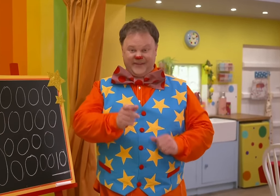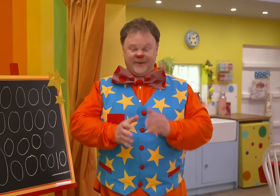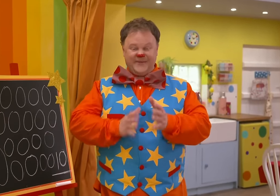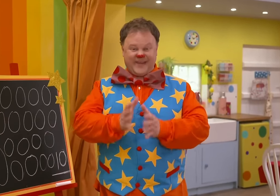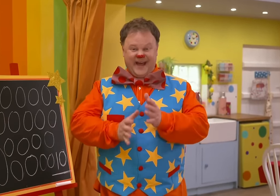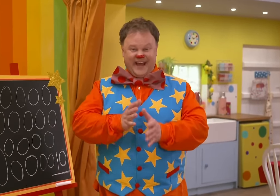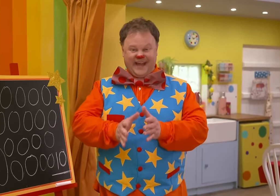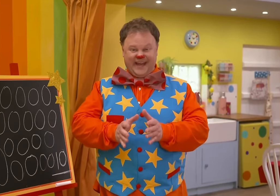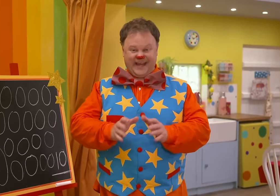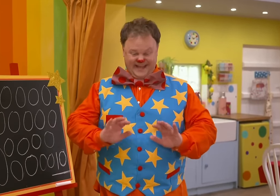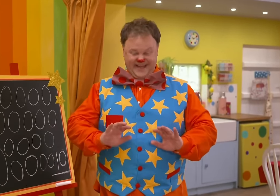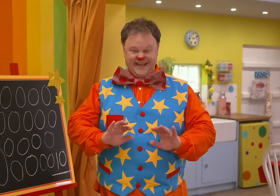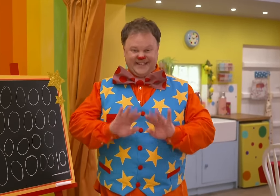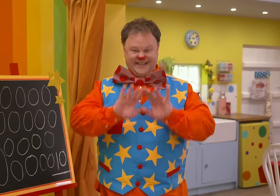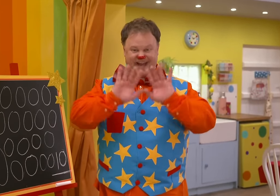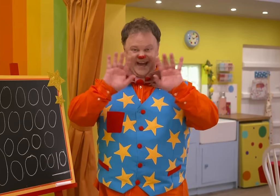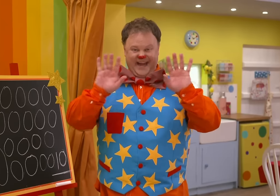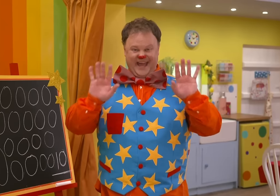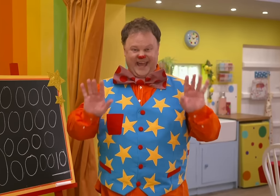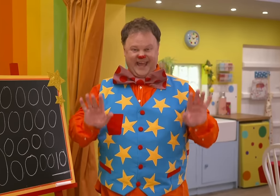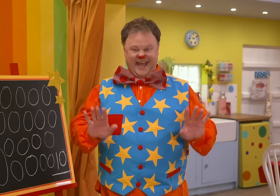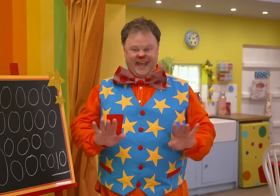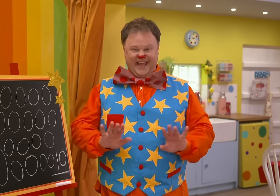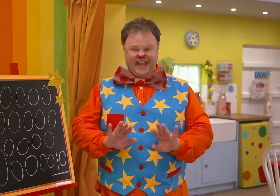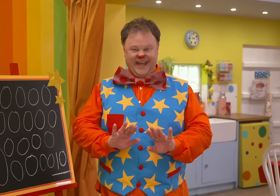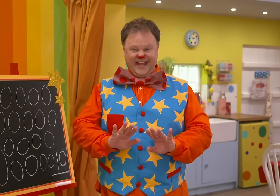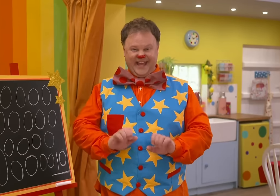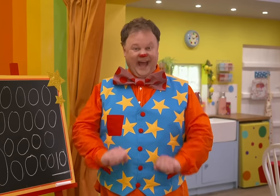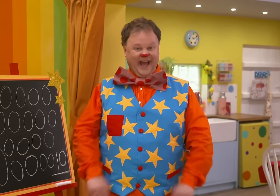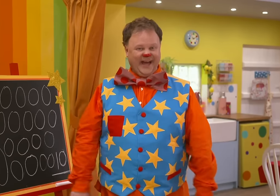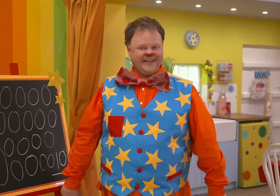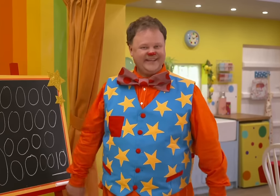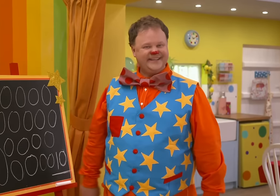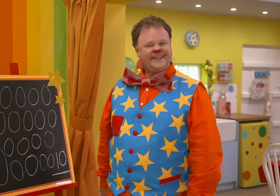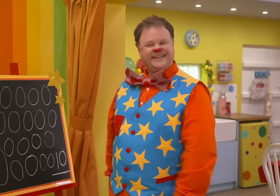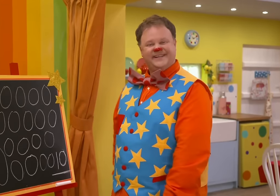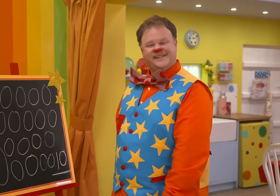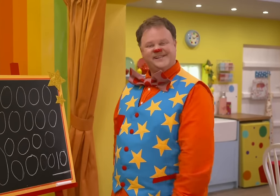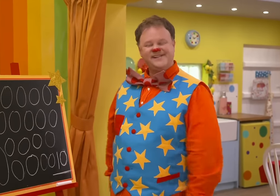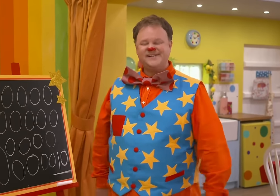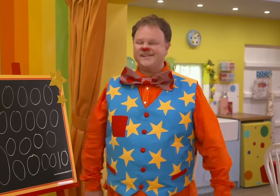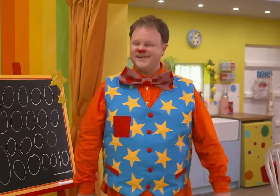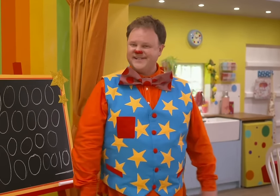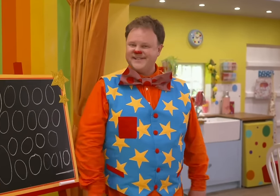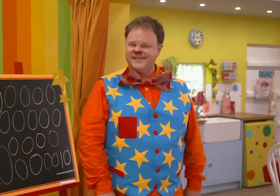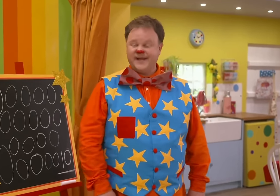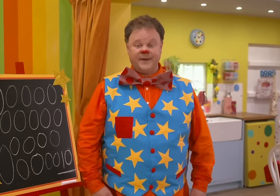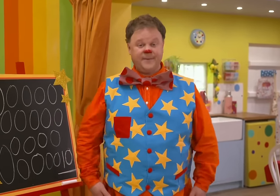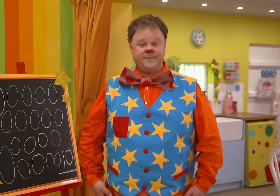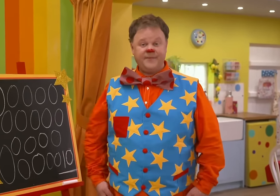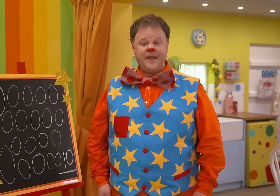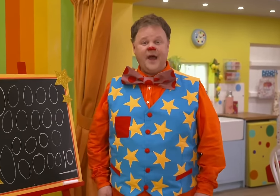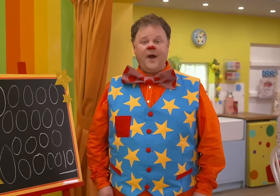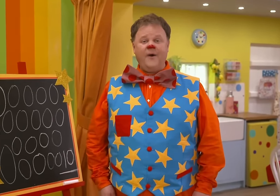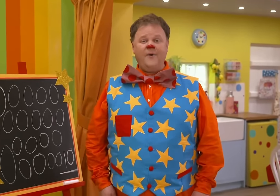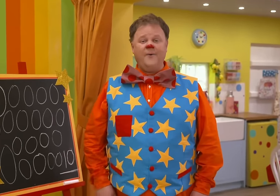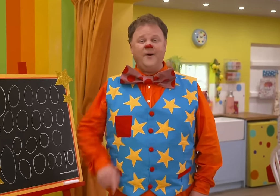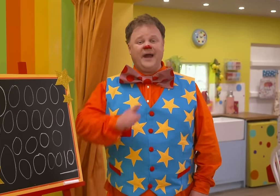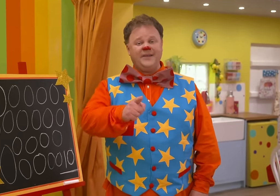You sign shiny. Thank you, Mr Tumble. You're our friend. Oh, and